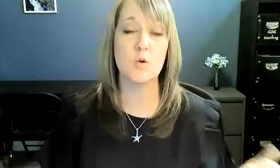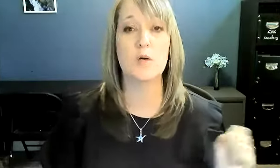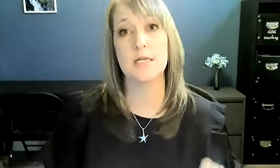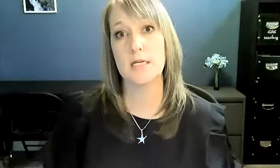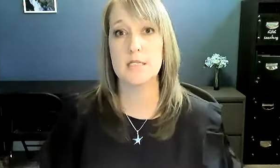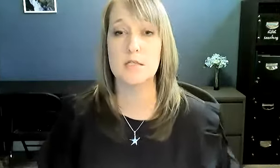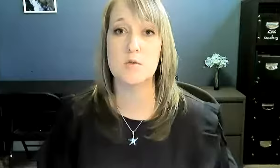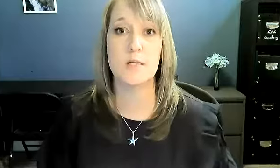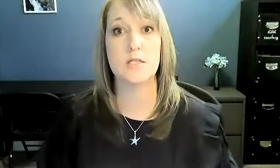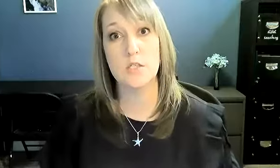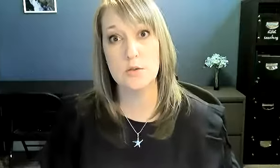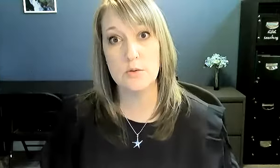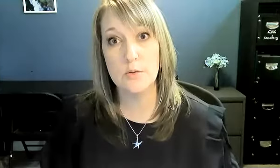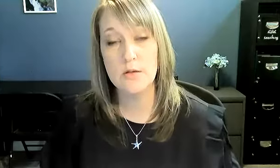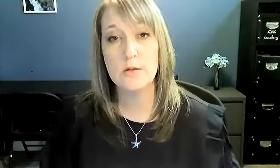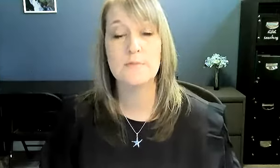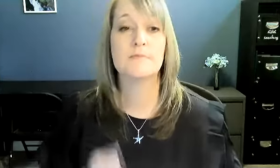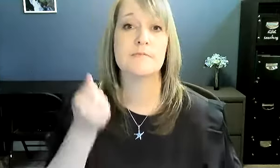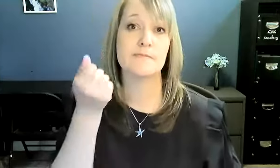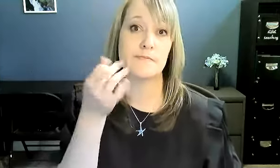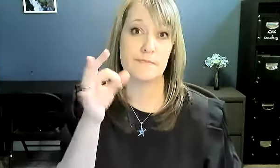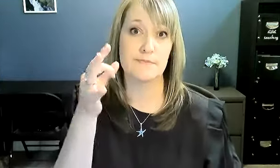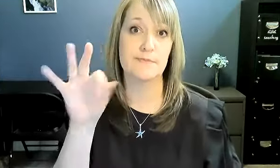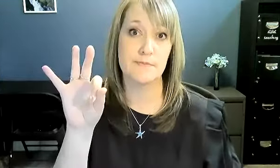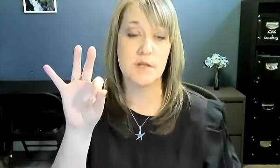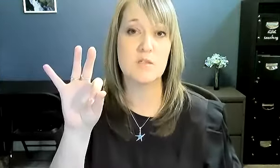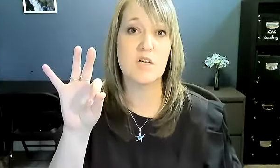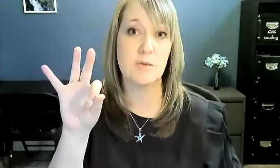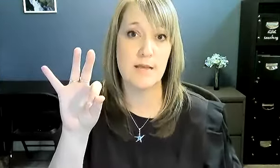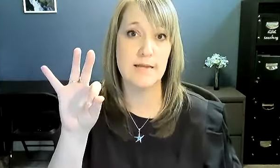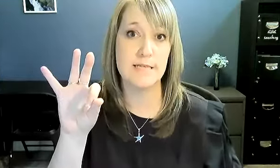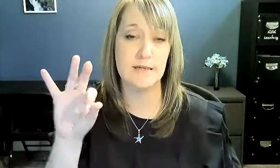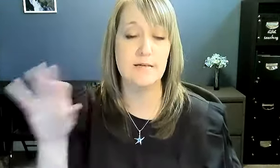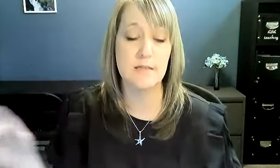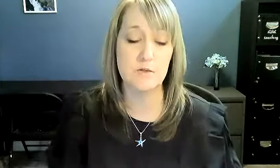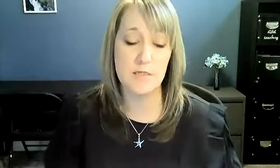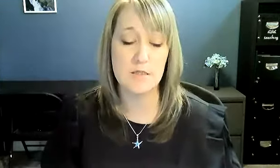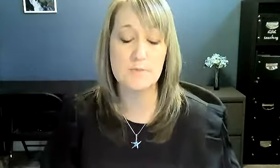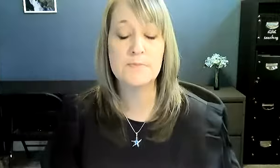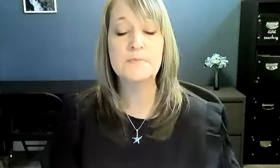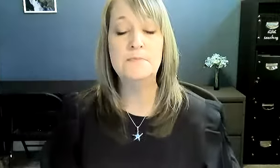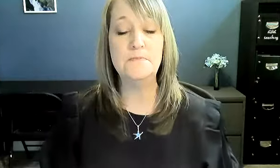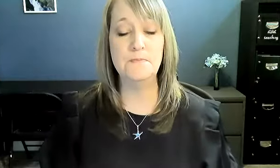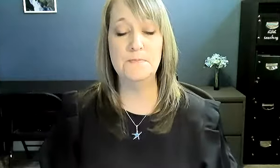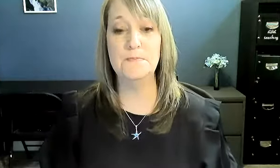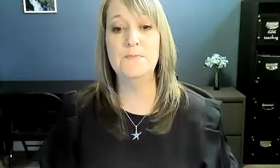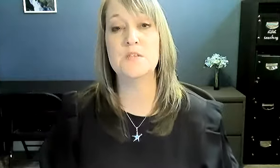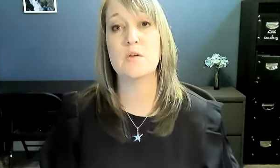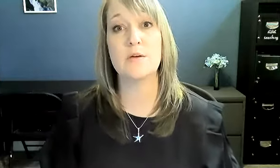born in 1922, you would start with 19 and then do 22. So that